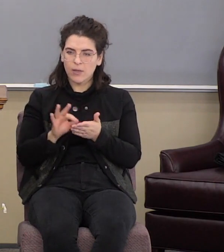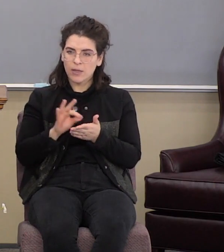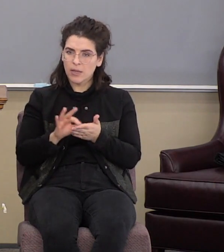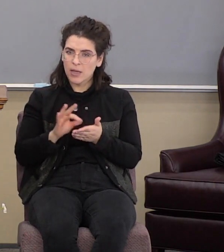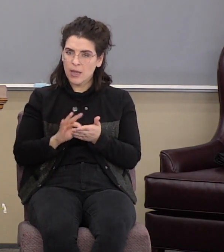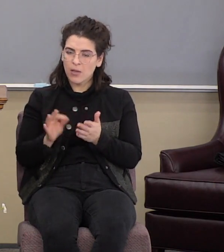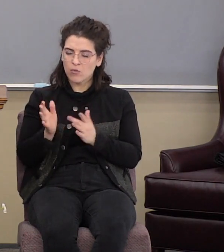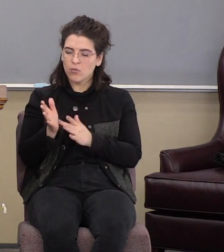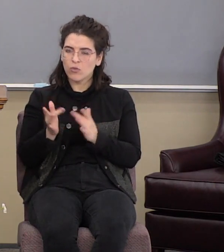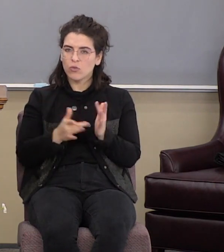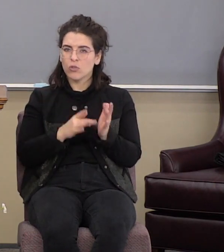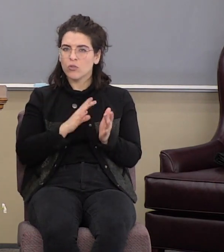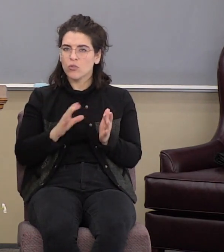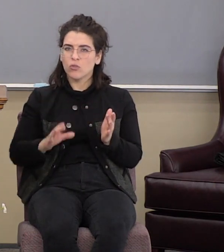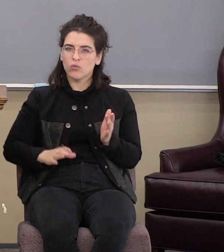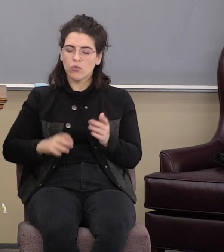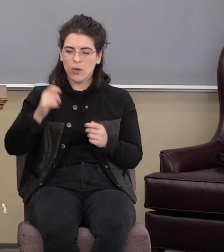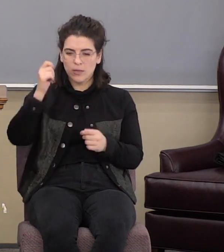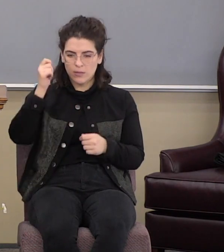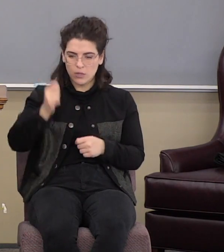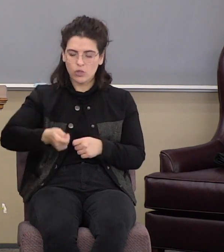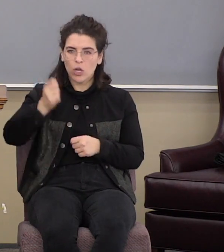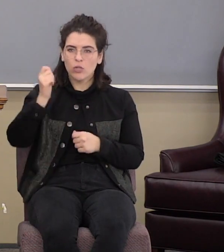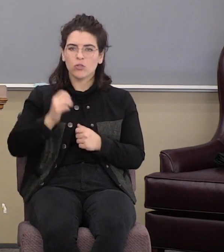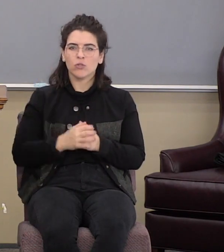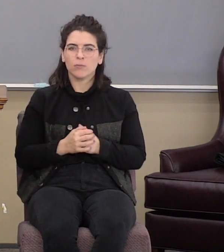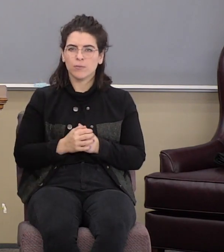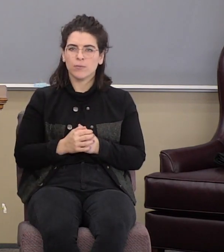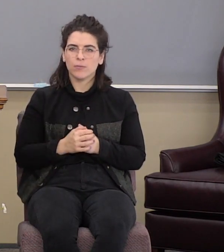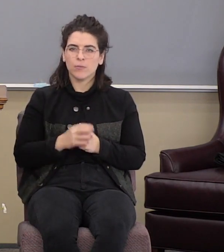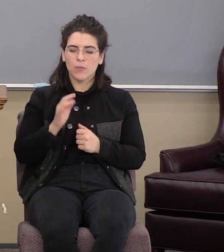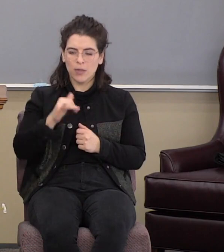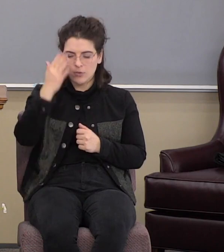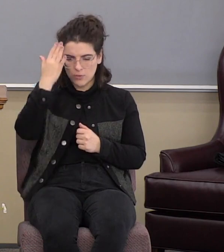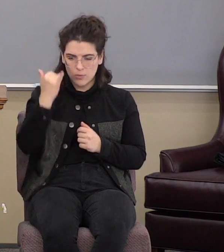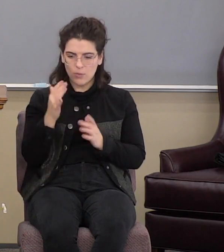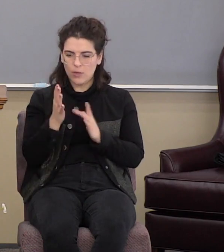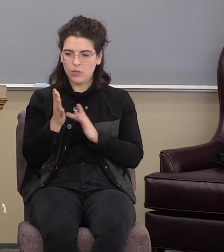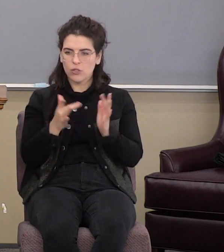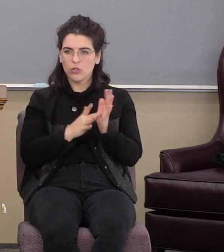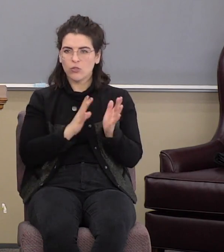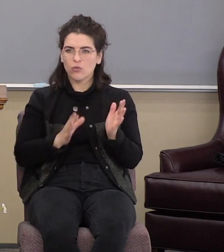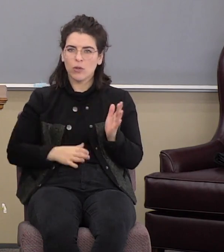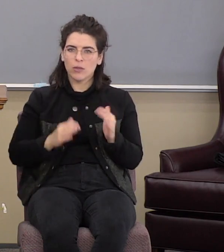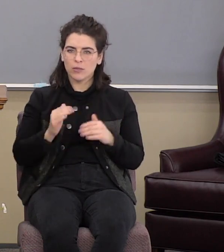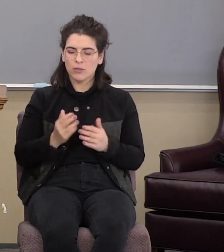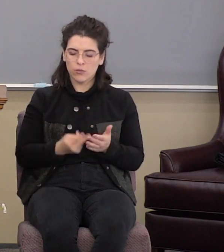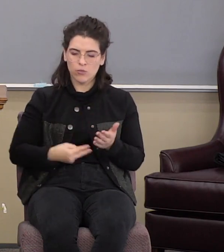to Jesus Christ, the judge. That's why Jesus is raising up that lost person.